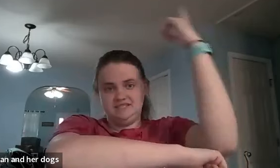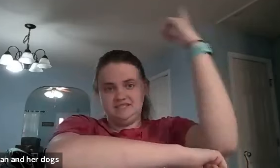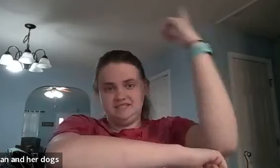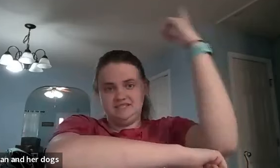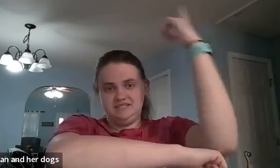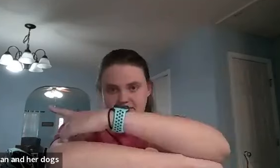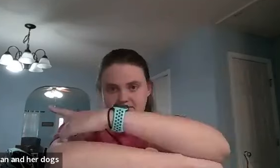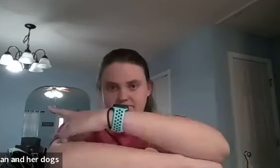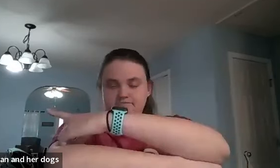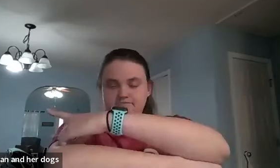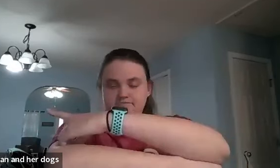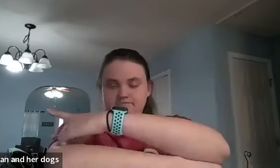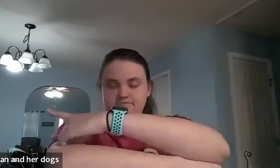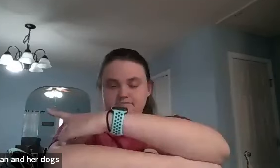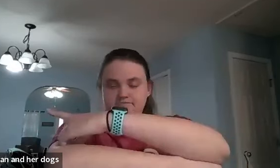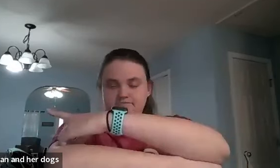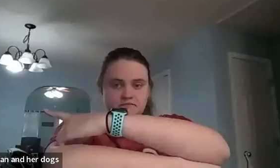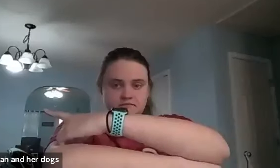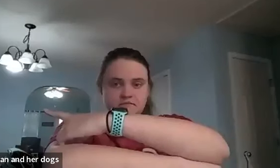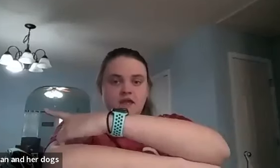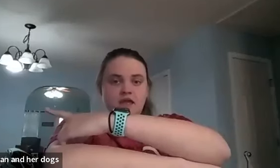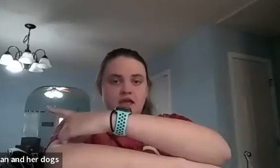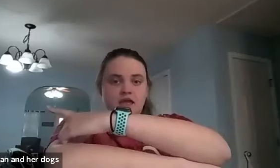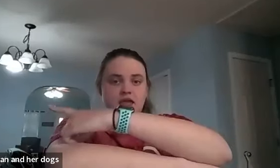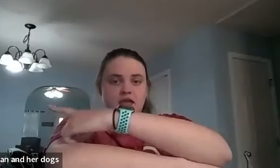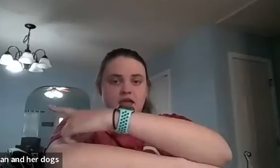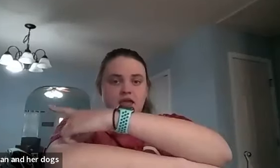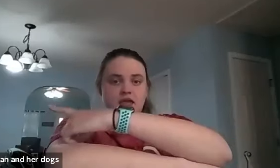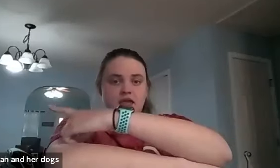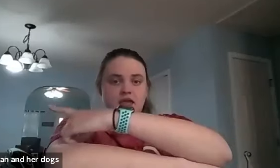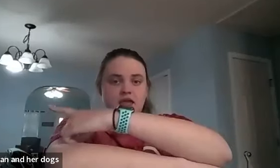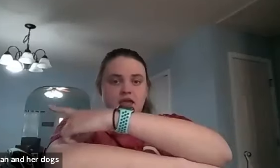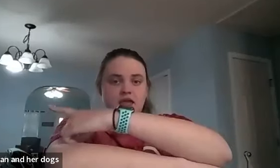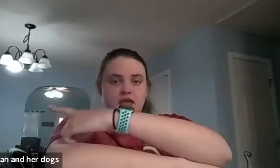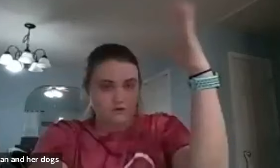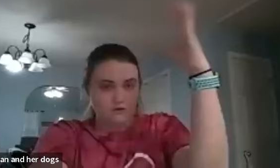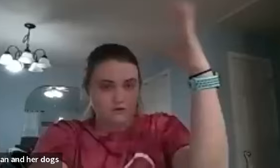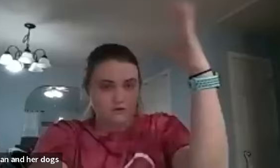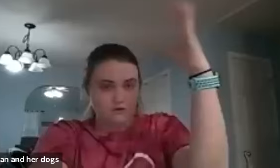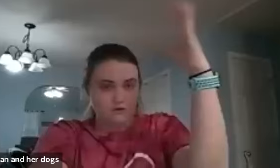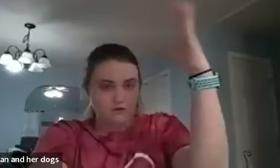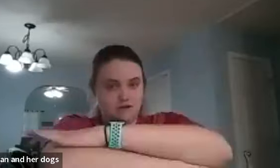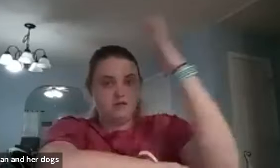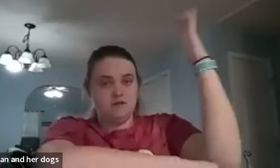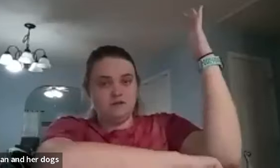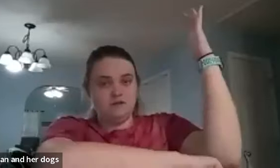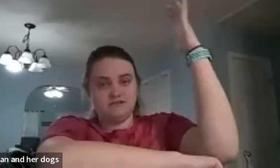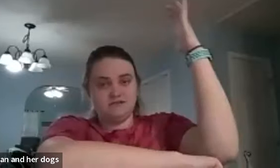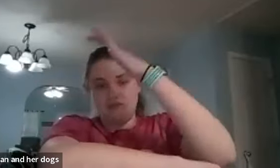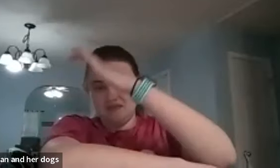day. Mm-hmm. And you want to make sure you keep it, at least you don't want to have the whole hand come, because if you do